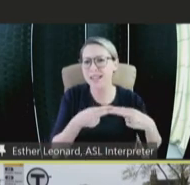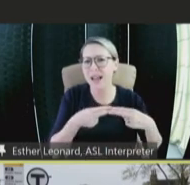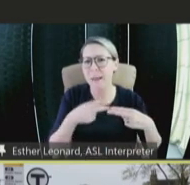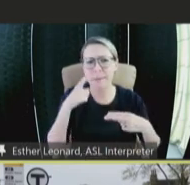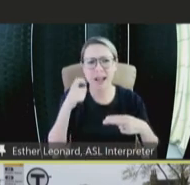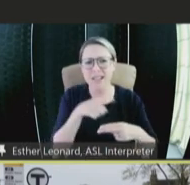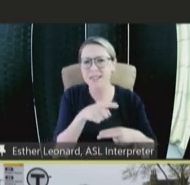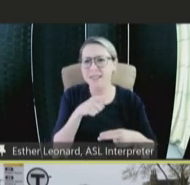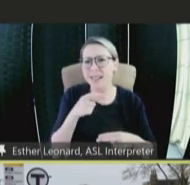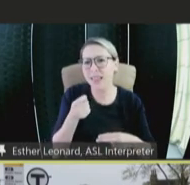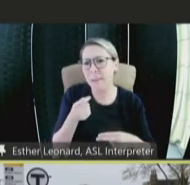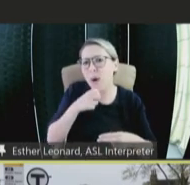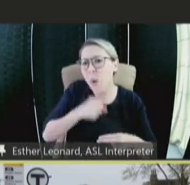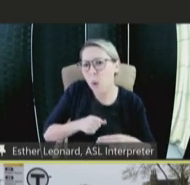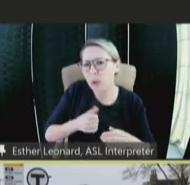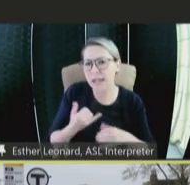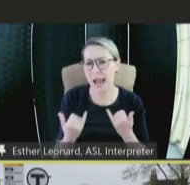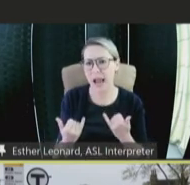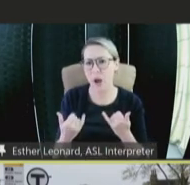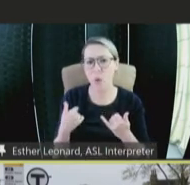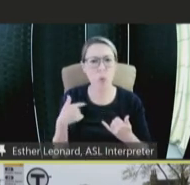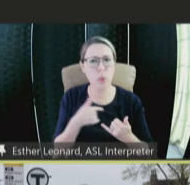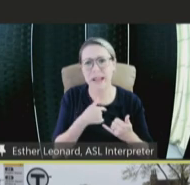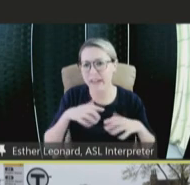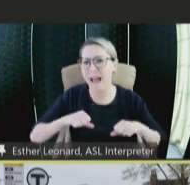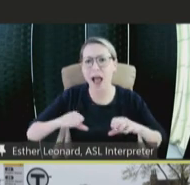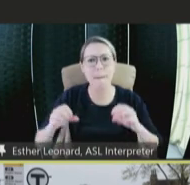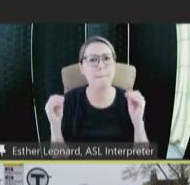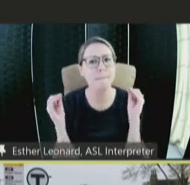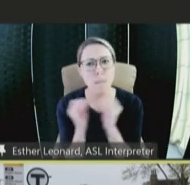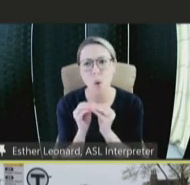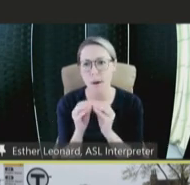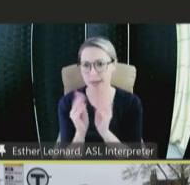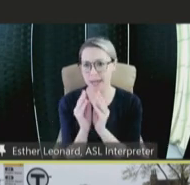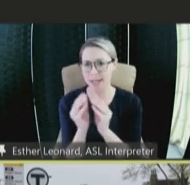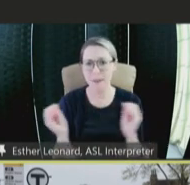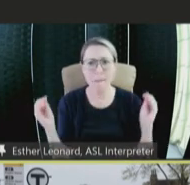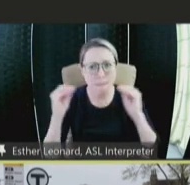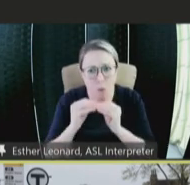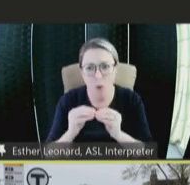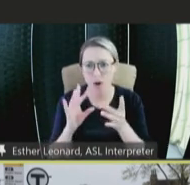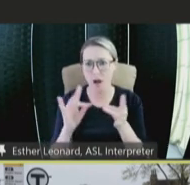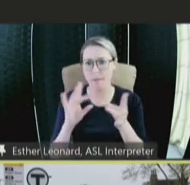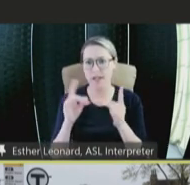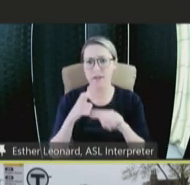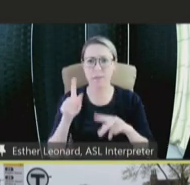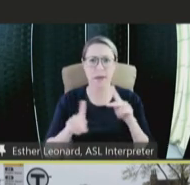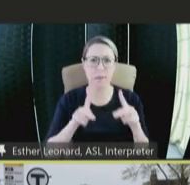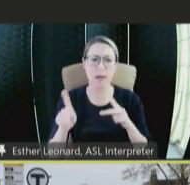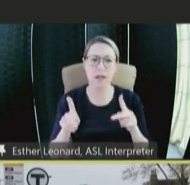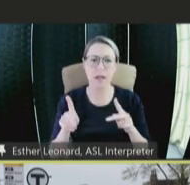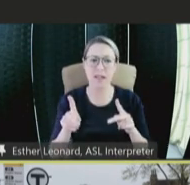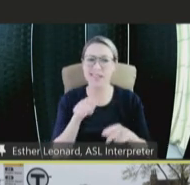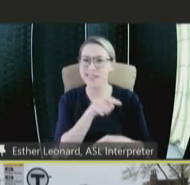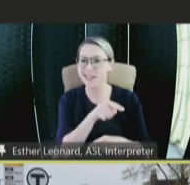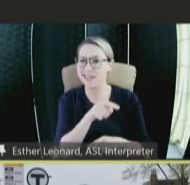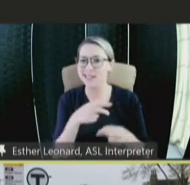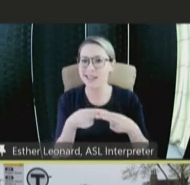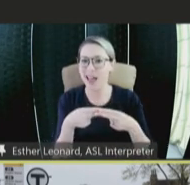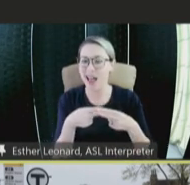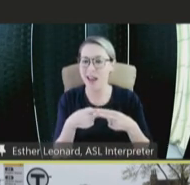little out of date. We've attended even more meetings and gotten more comments from folks since this slide was originally